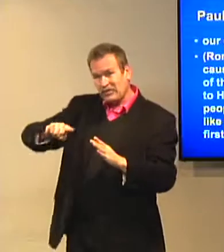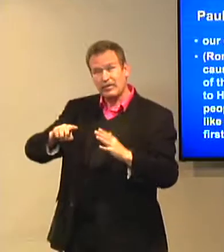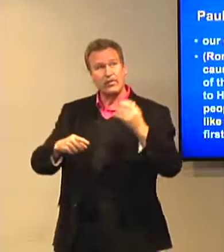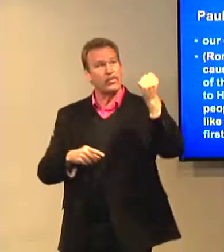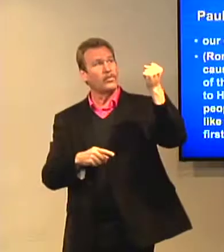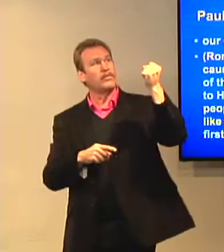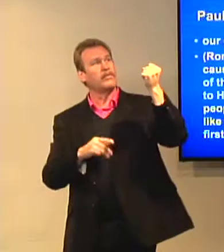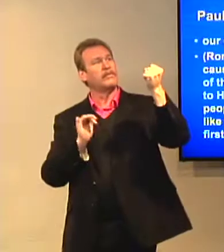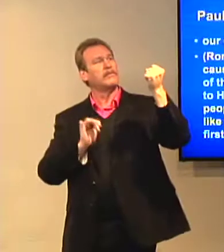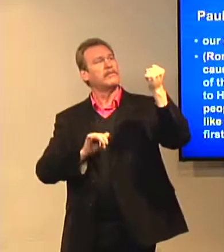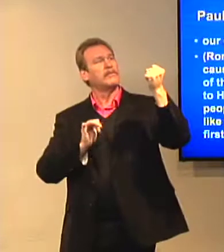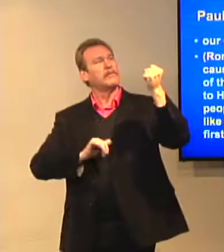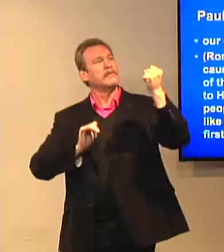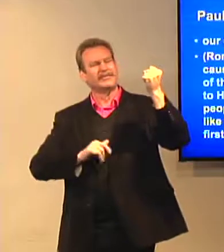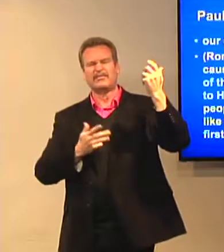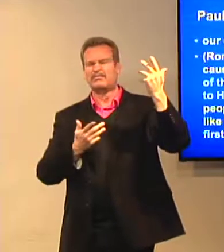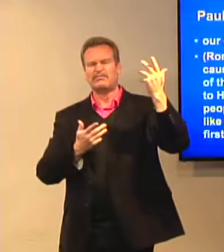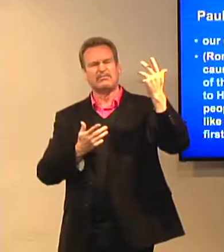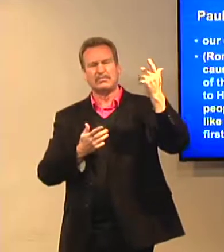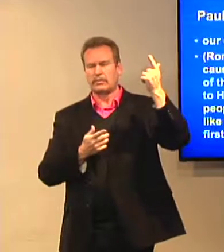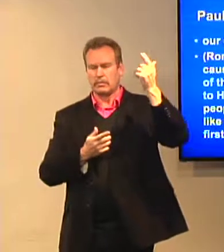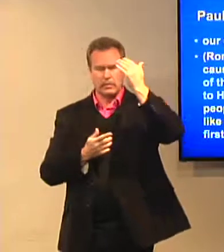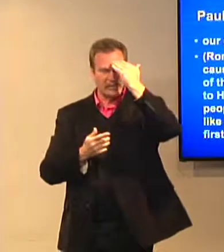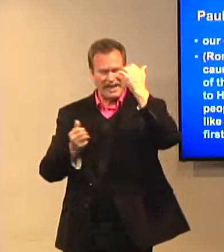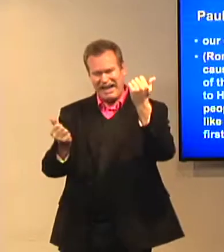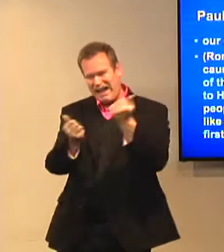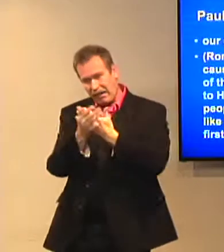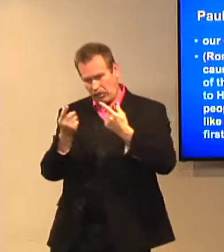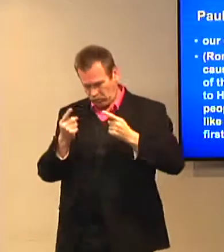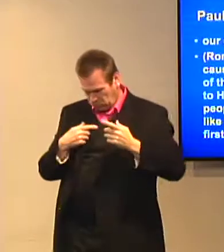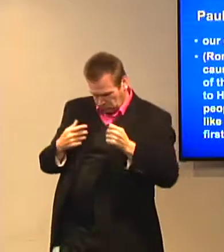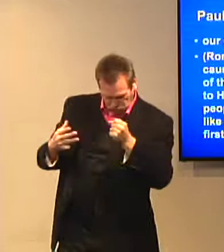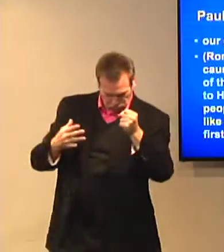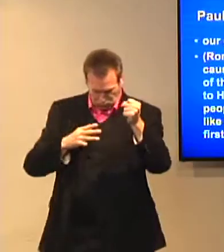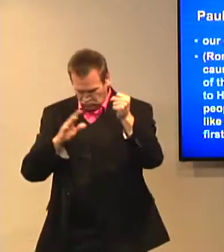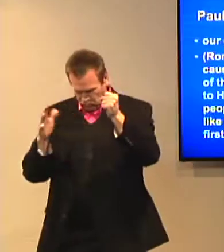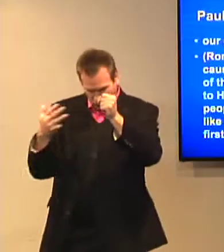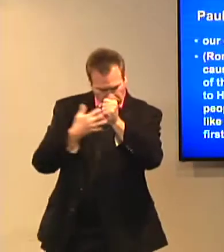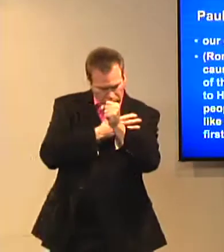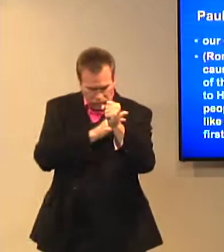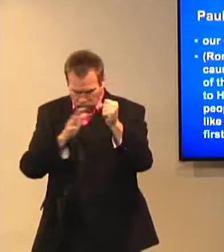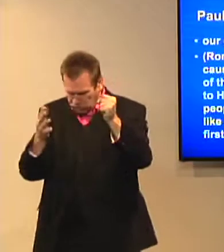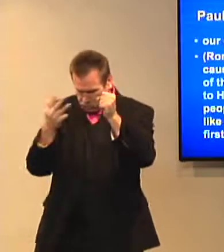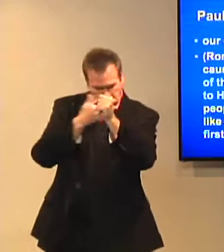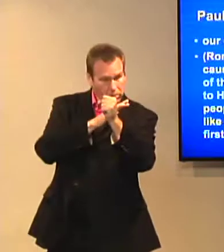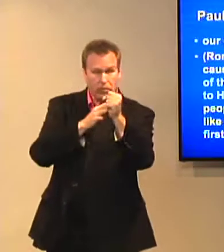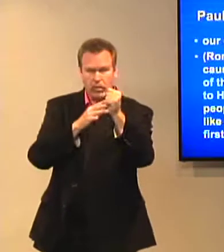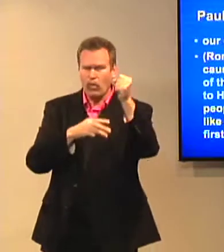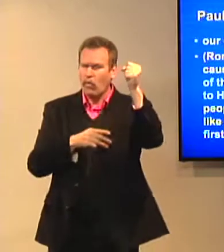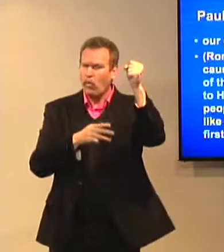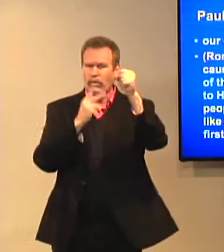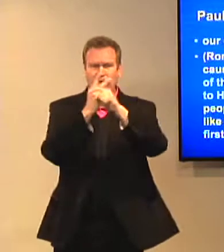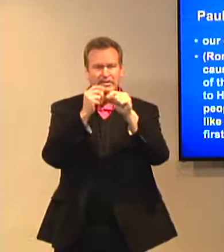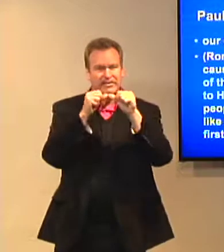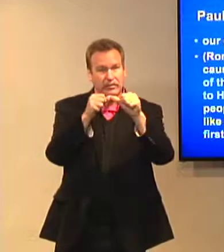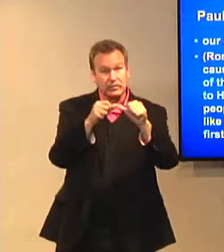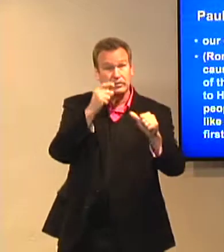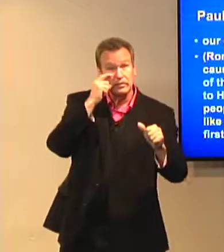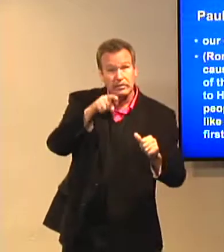For those who love God and are called according to what God's purpose are for him, no matter what is going on in our lives, what we are going